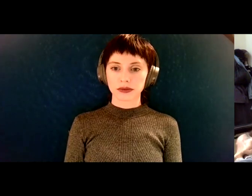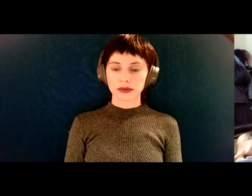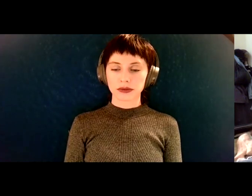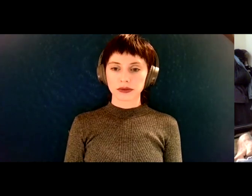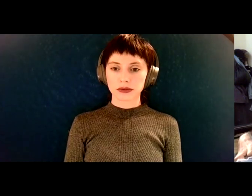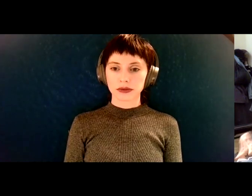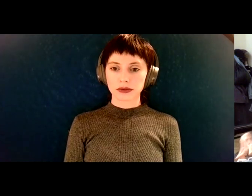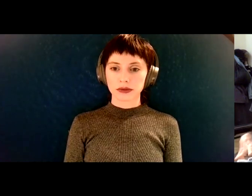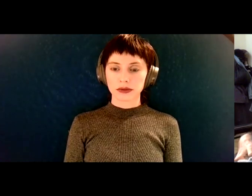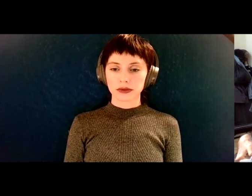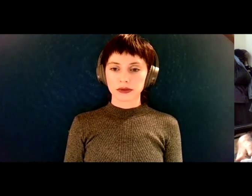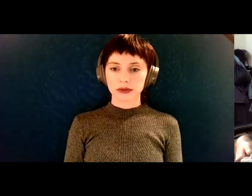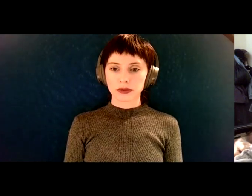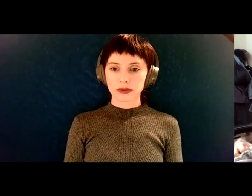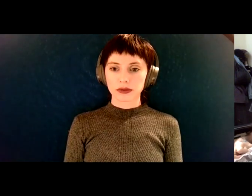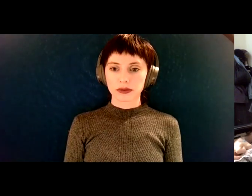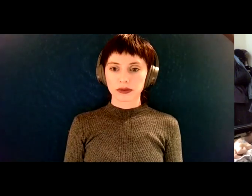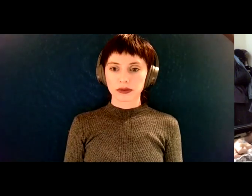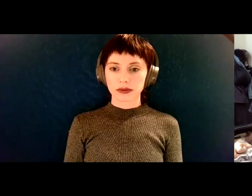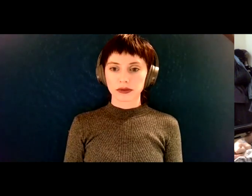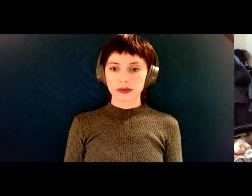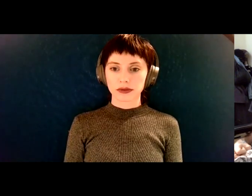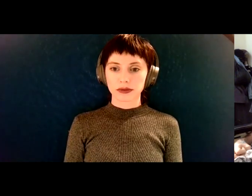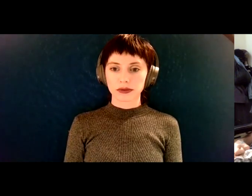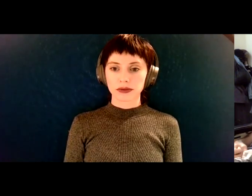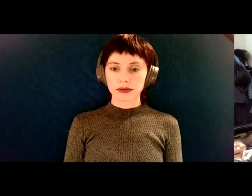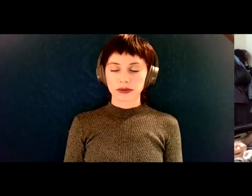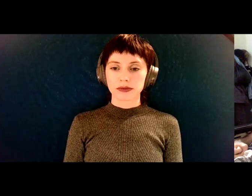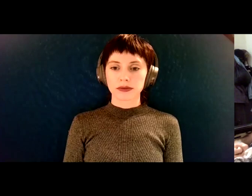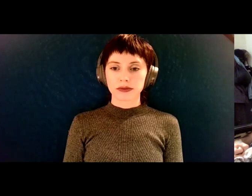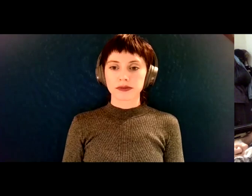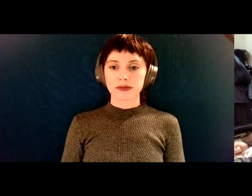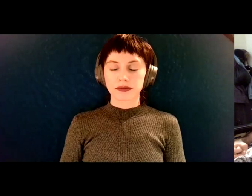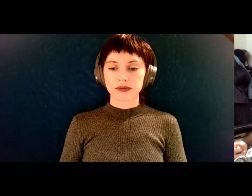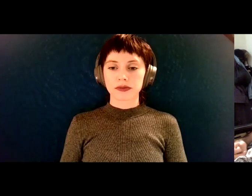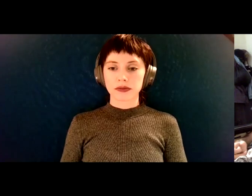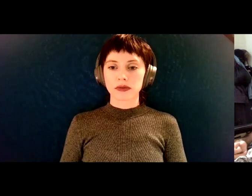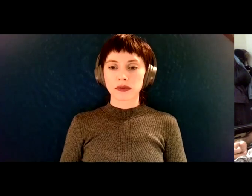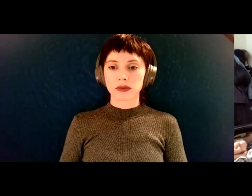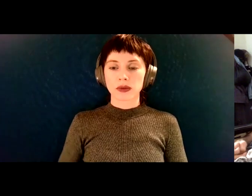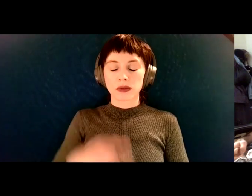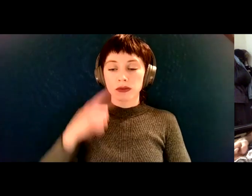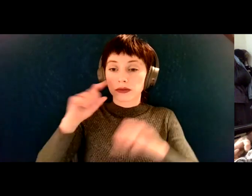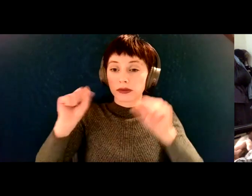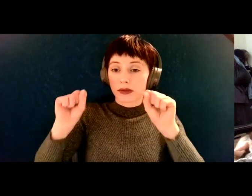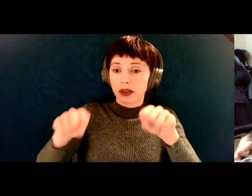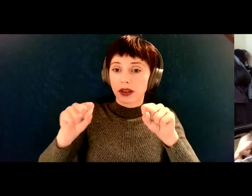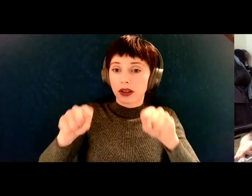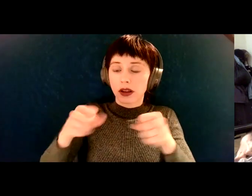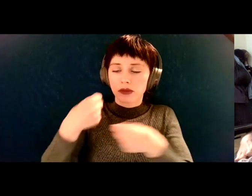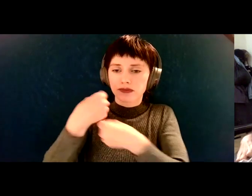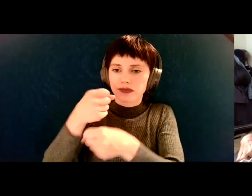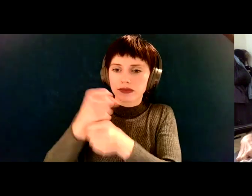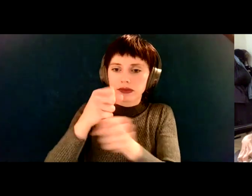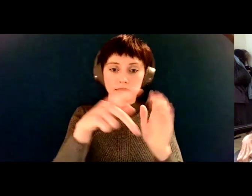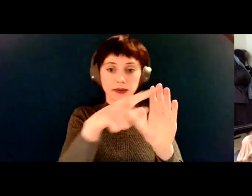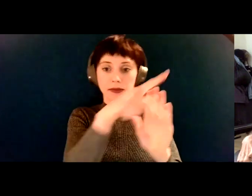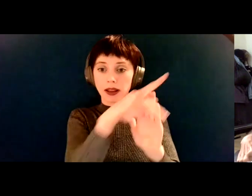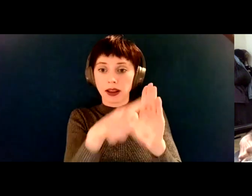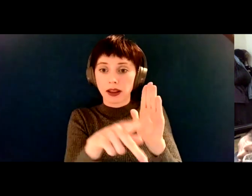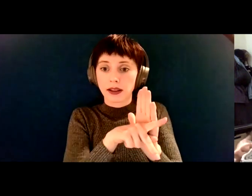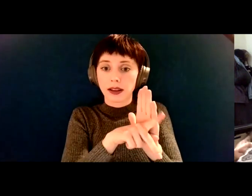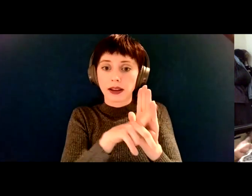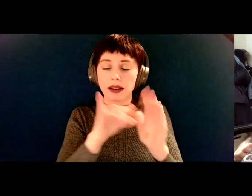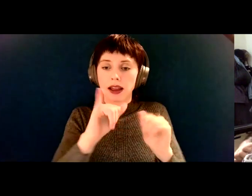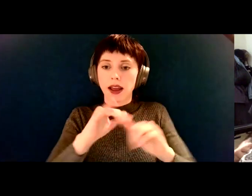And in order for the best policy decisions to be made, everyone's needs need to